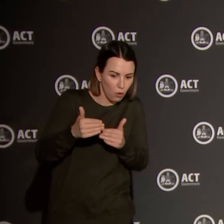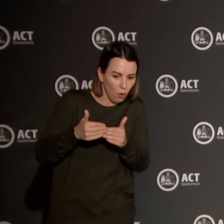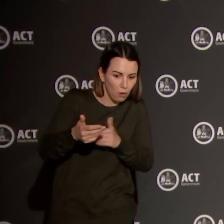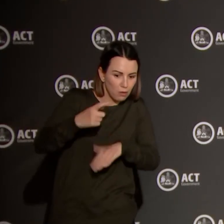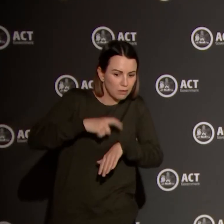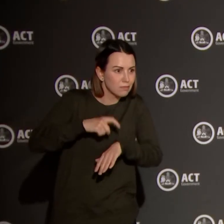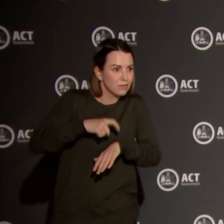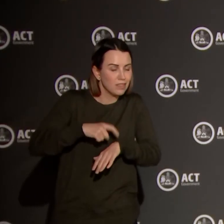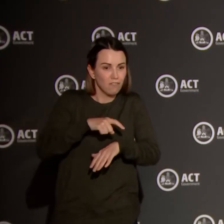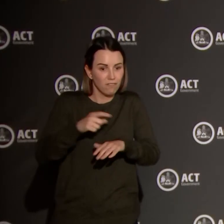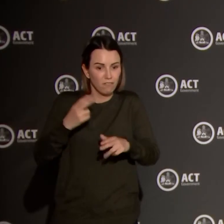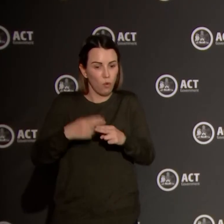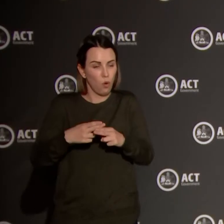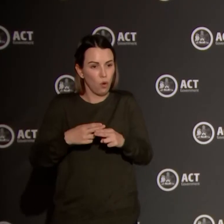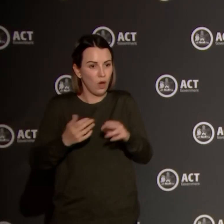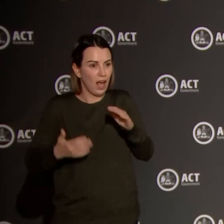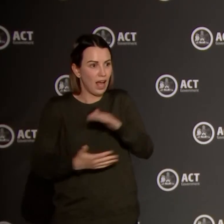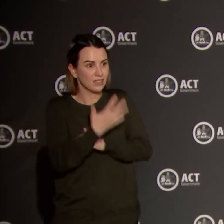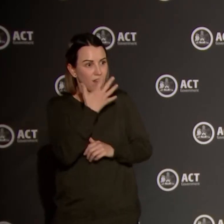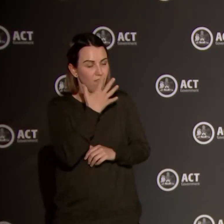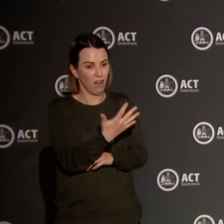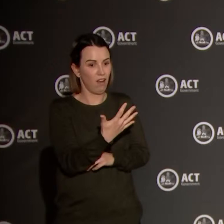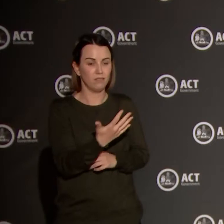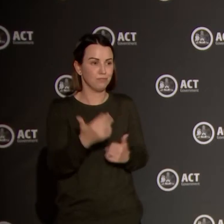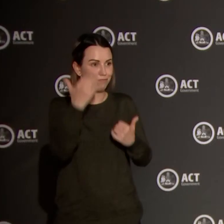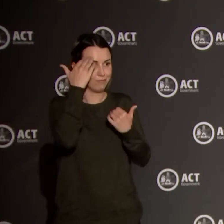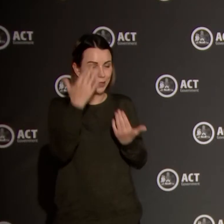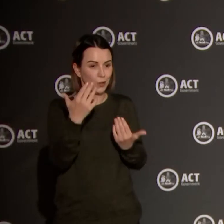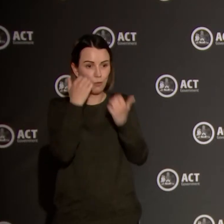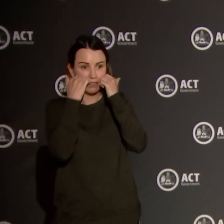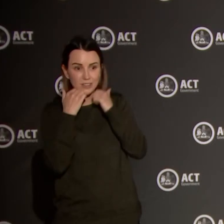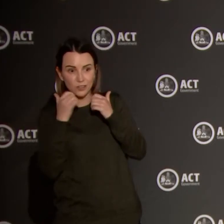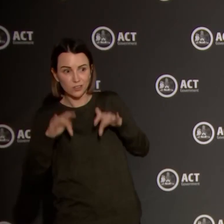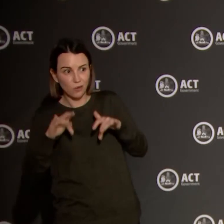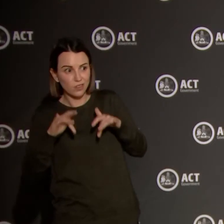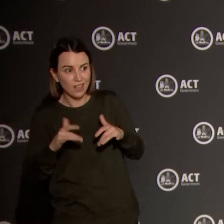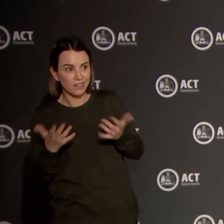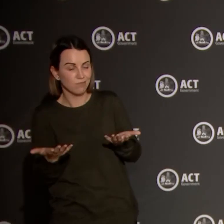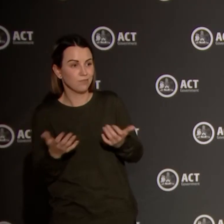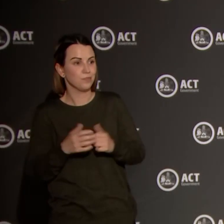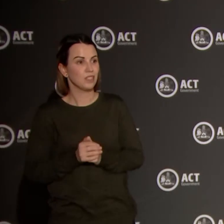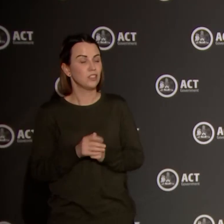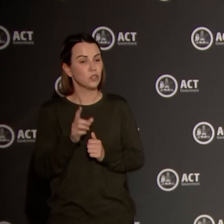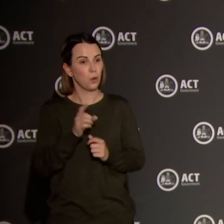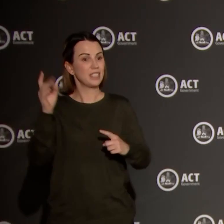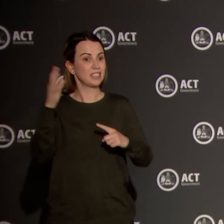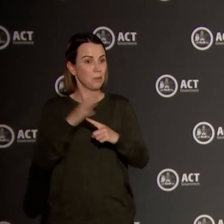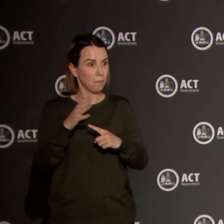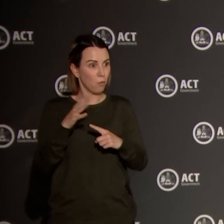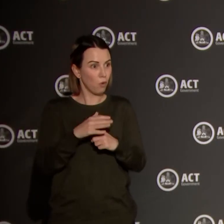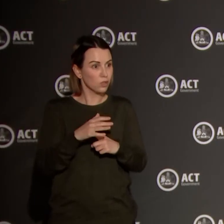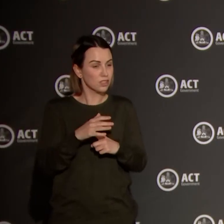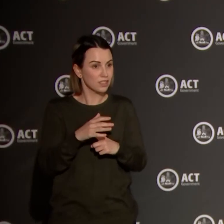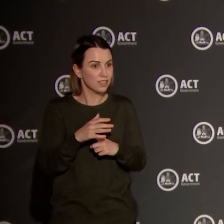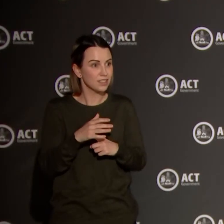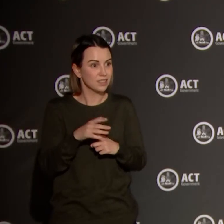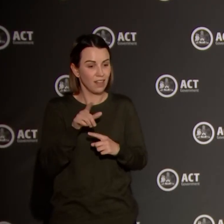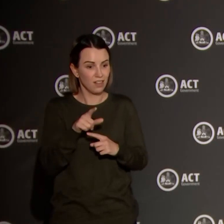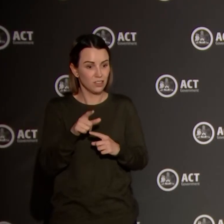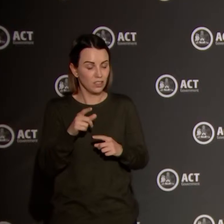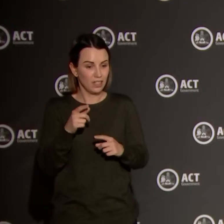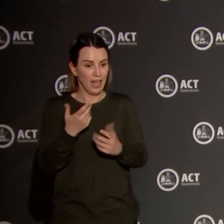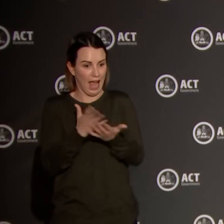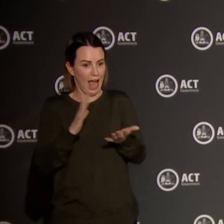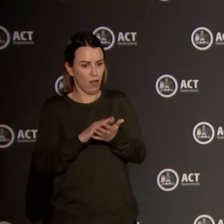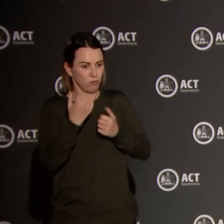under the age of 5. So I think what that really points to is the importance of ensuring that children in our community